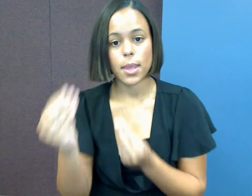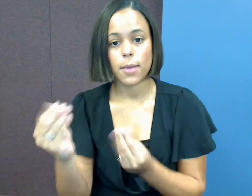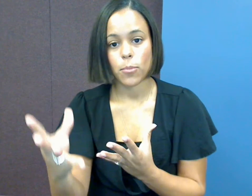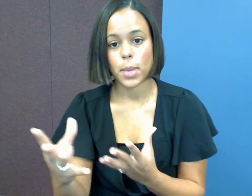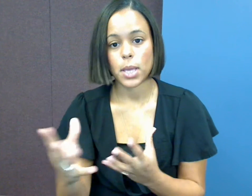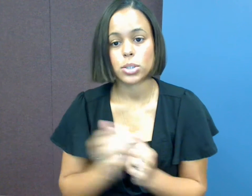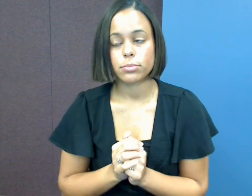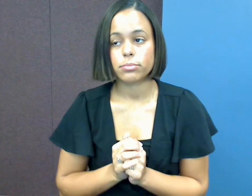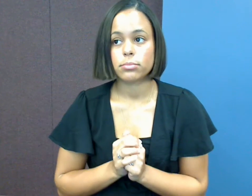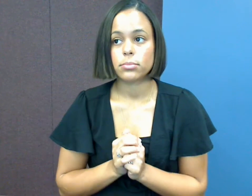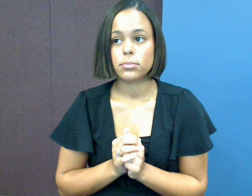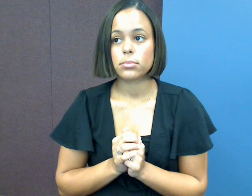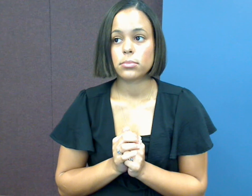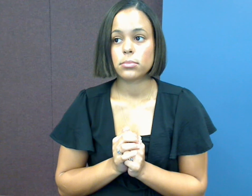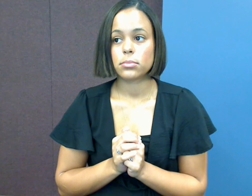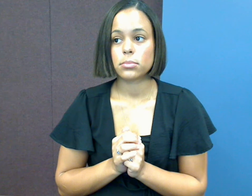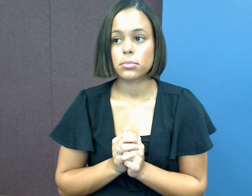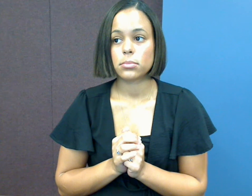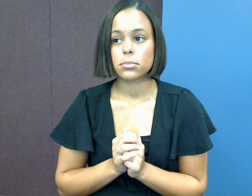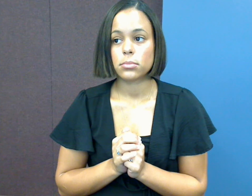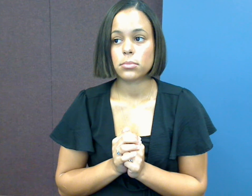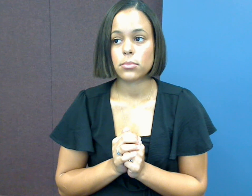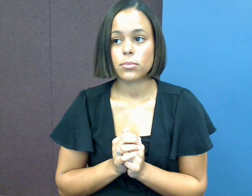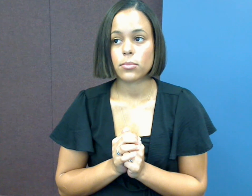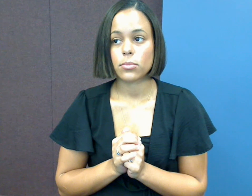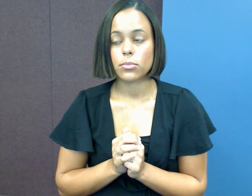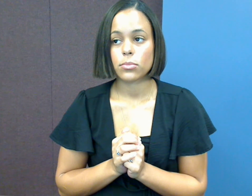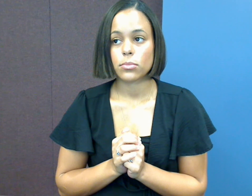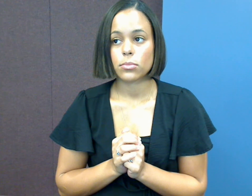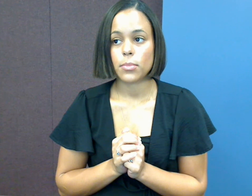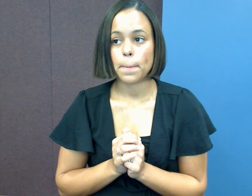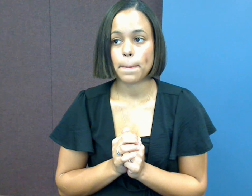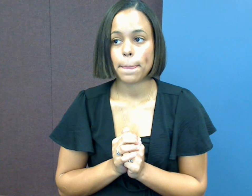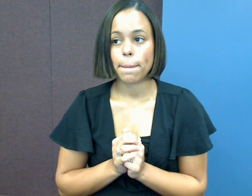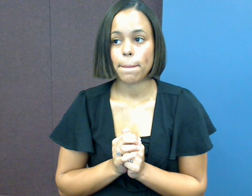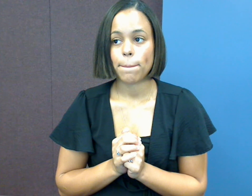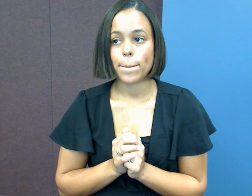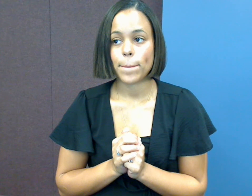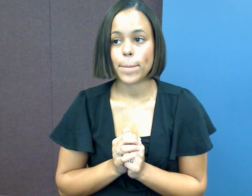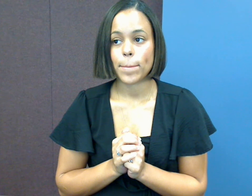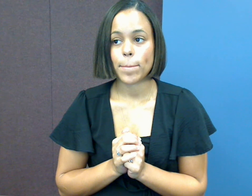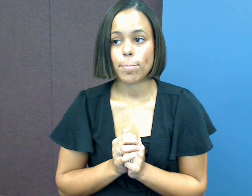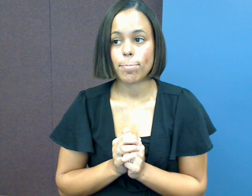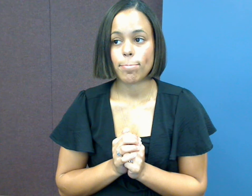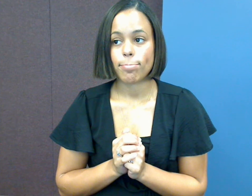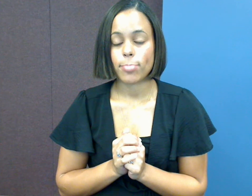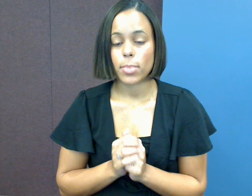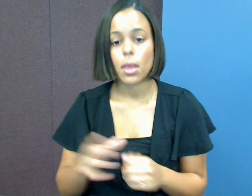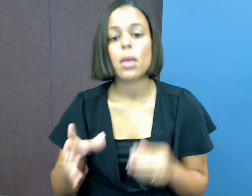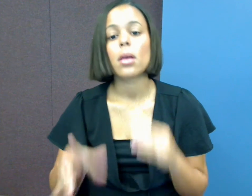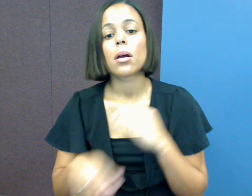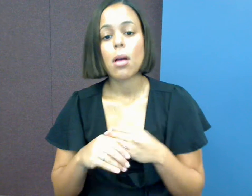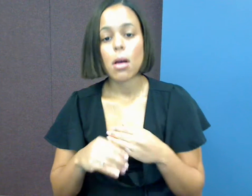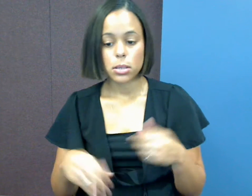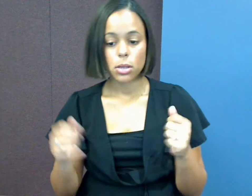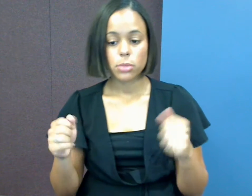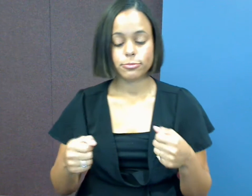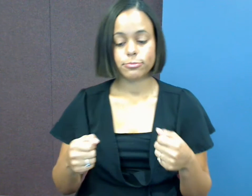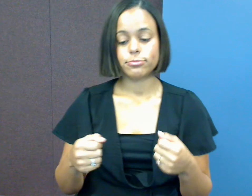can be shared without the student's consent, and if the student has not faced a withholding or directory information on file with the admissions